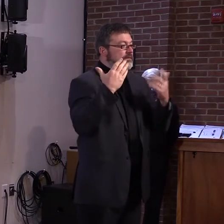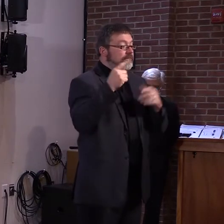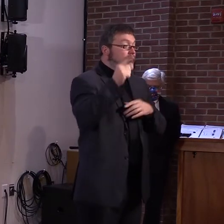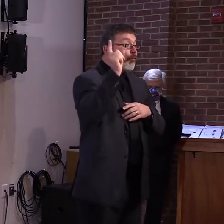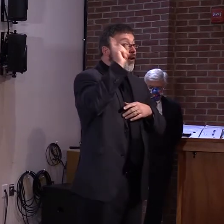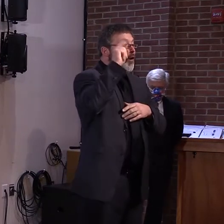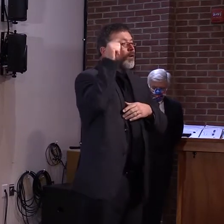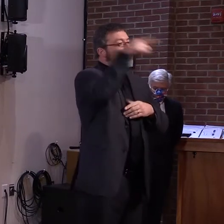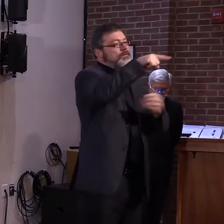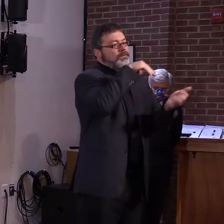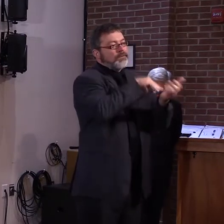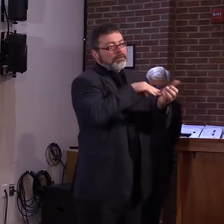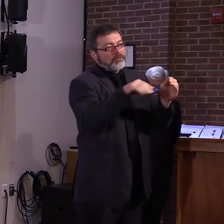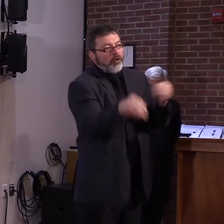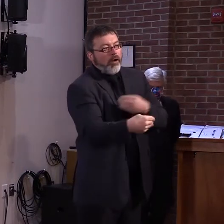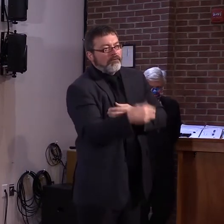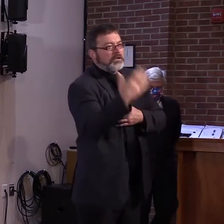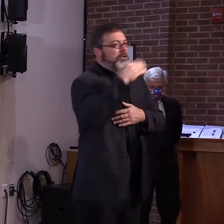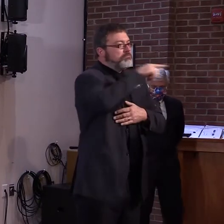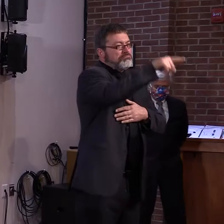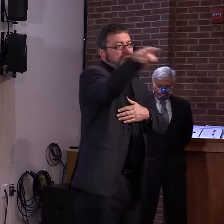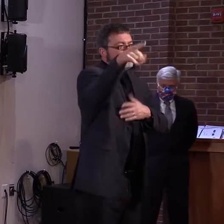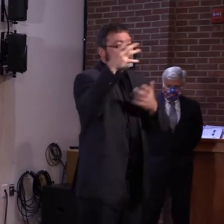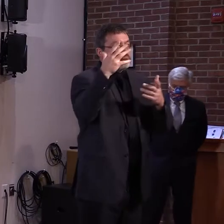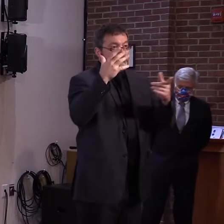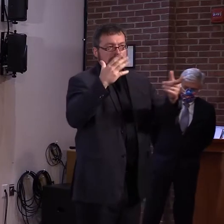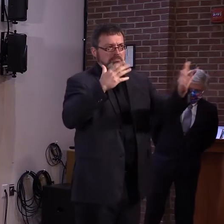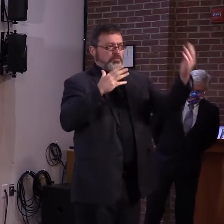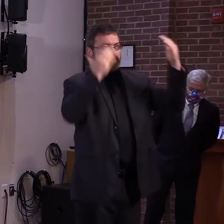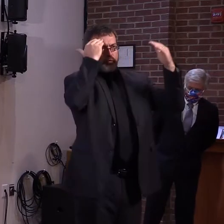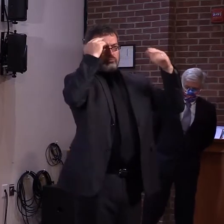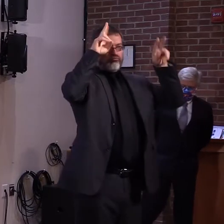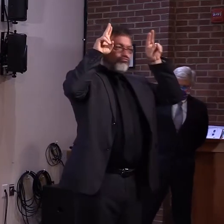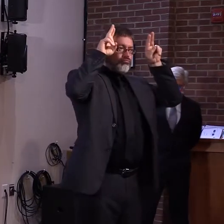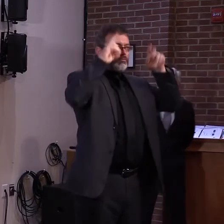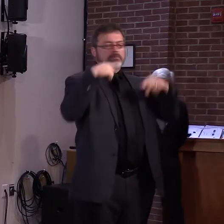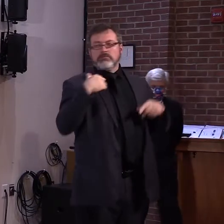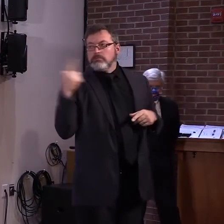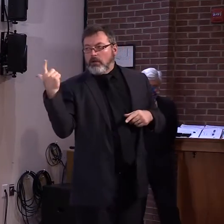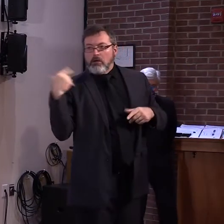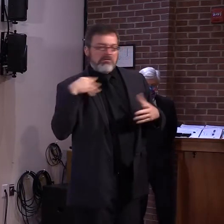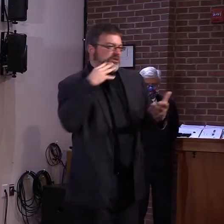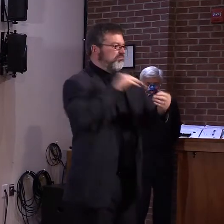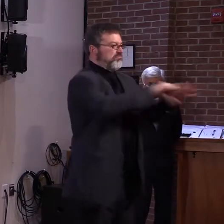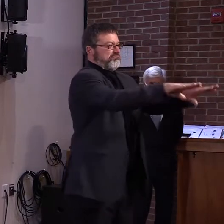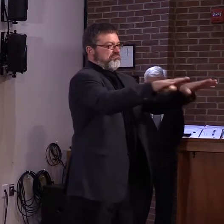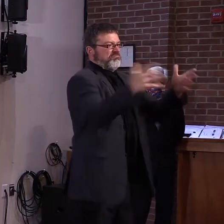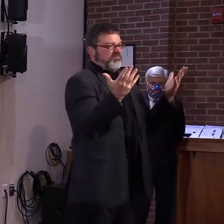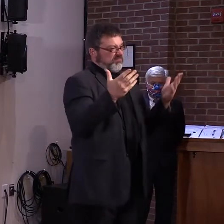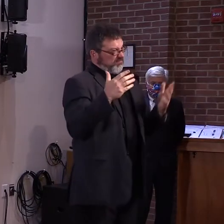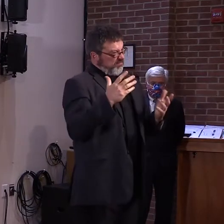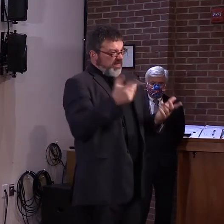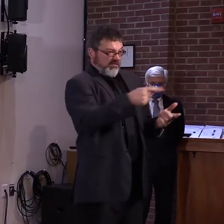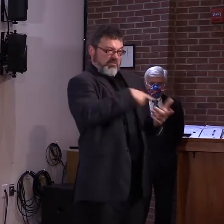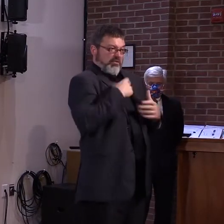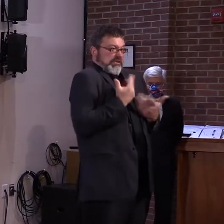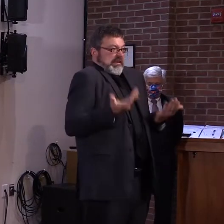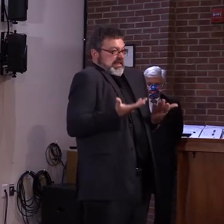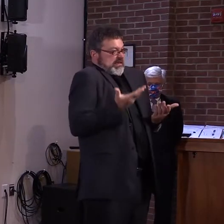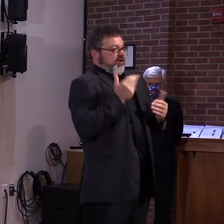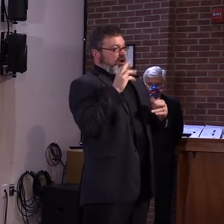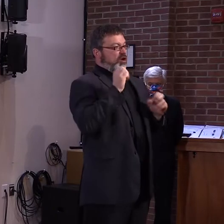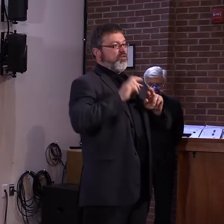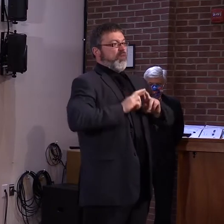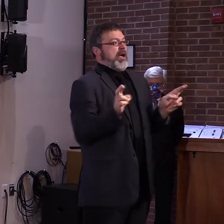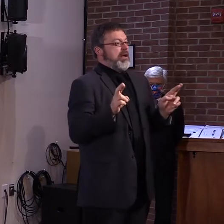when the vaccine is available and it gets shipped by the distributor to Vermont. We'll be ready to get that out. We're working on things now